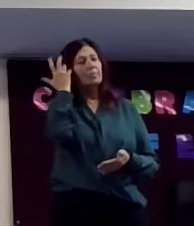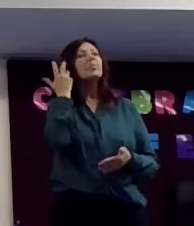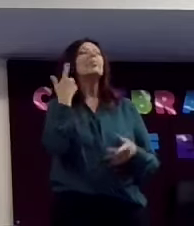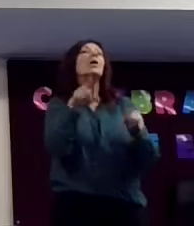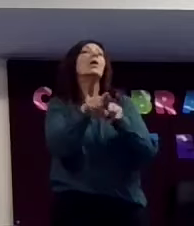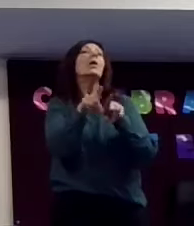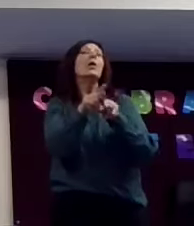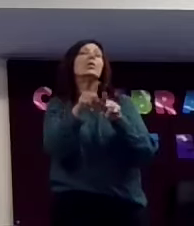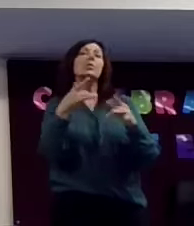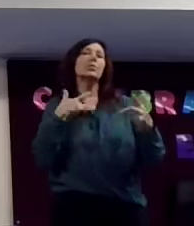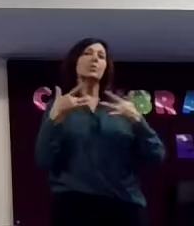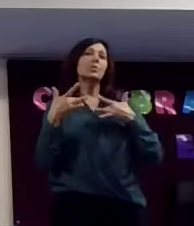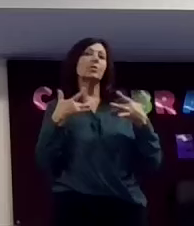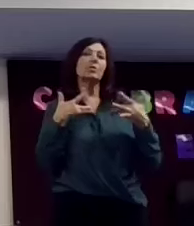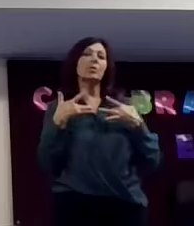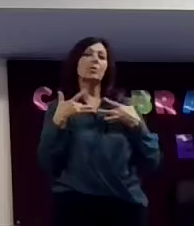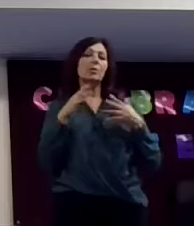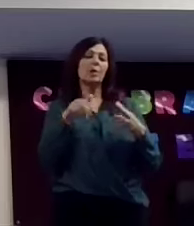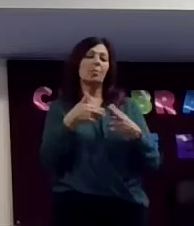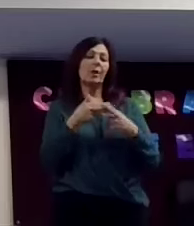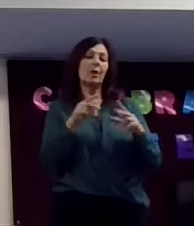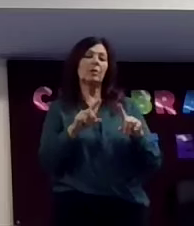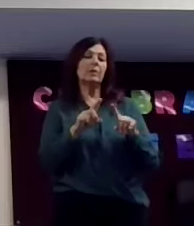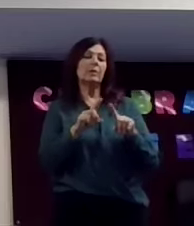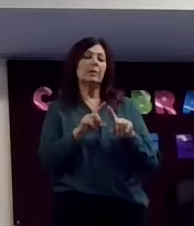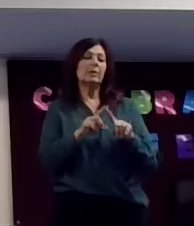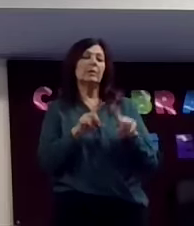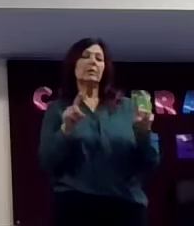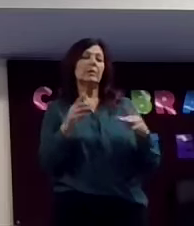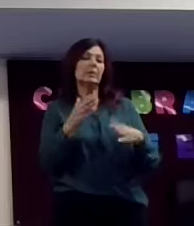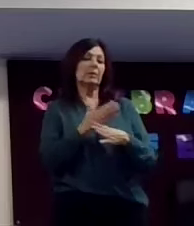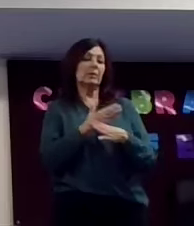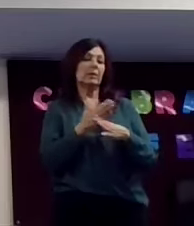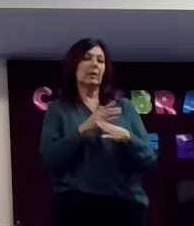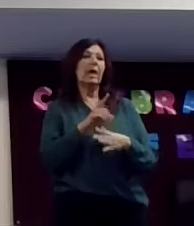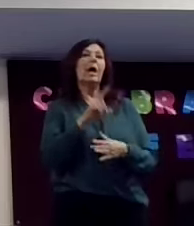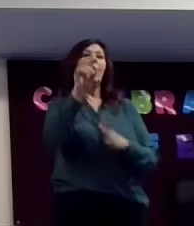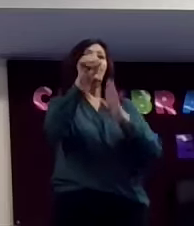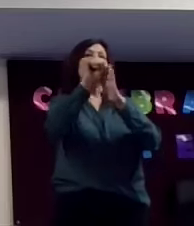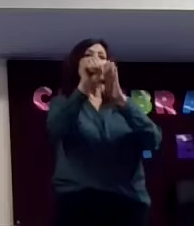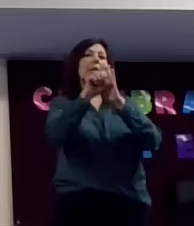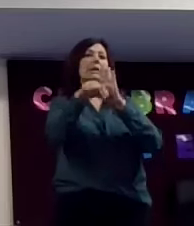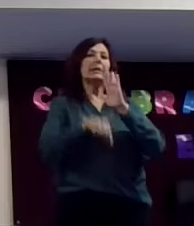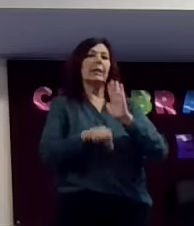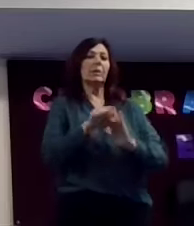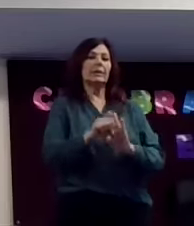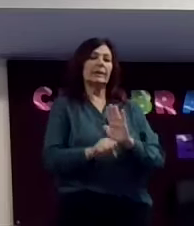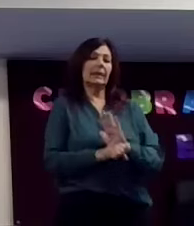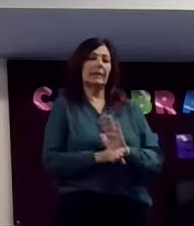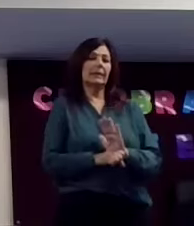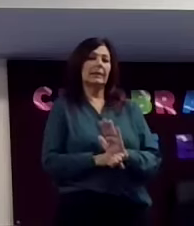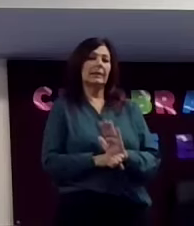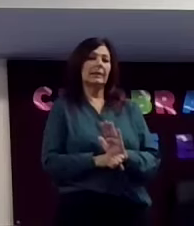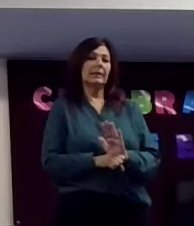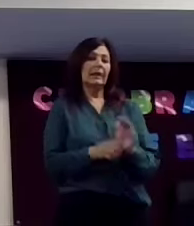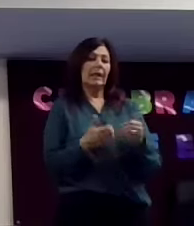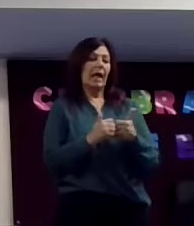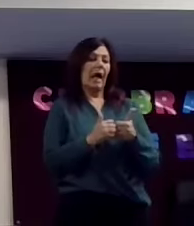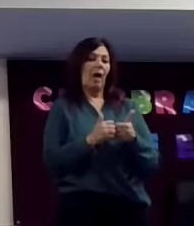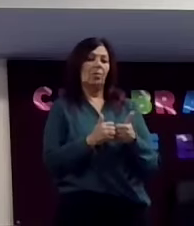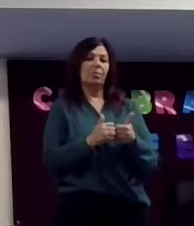I'm also concerned about the differentiation upstate and downstate, and